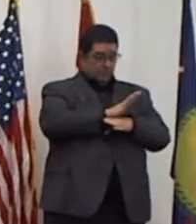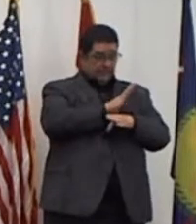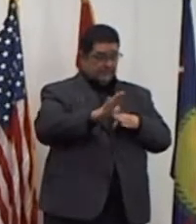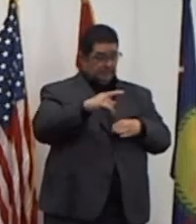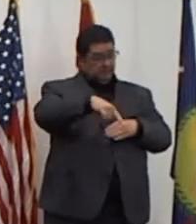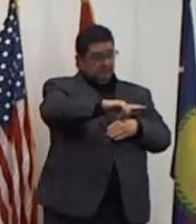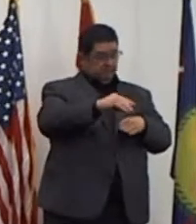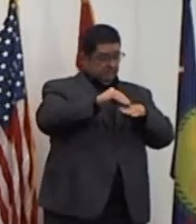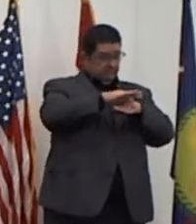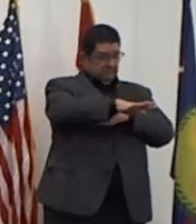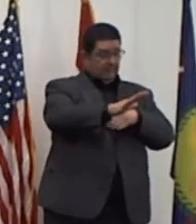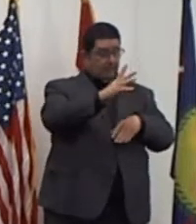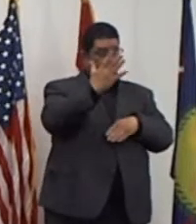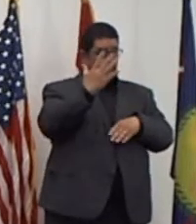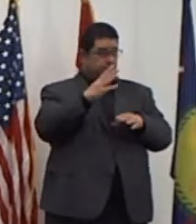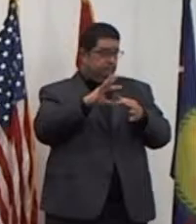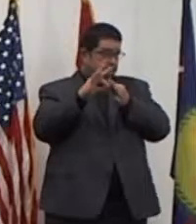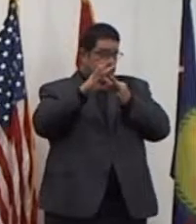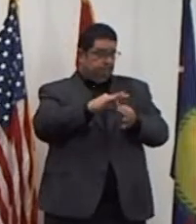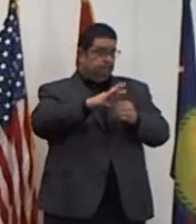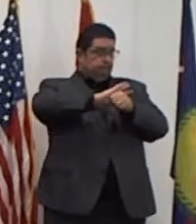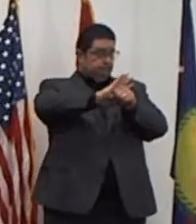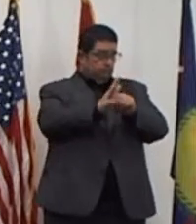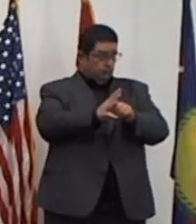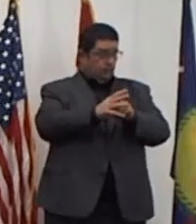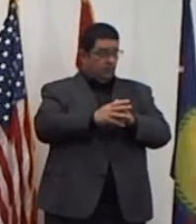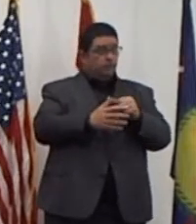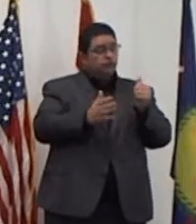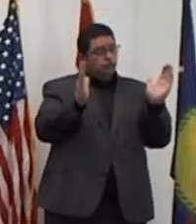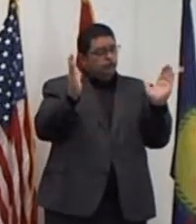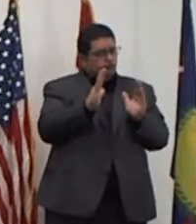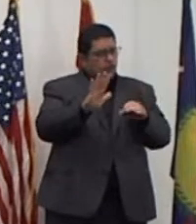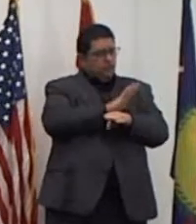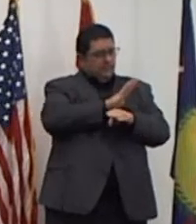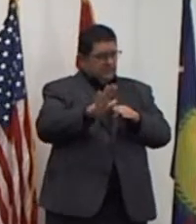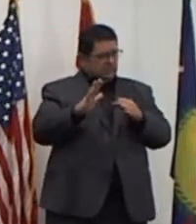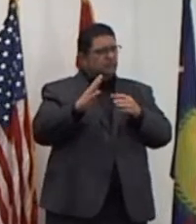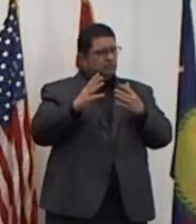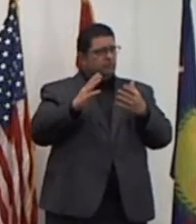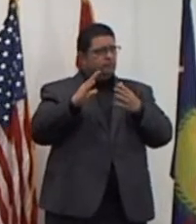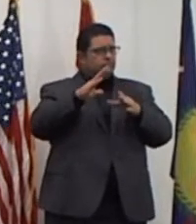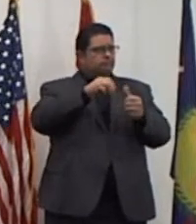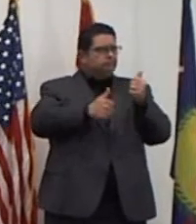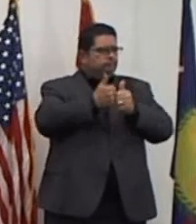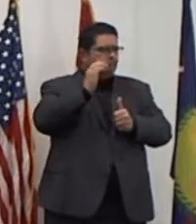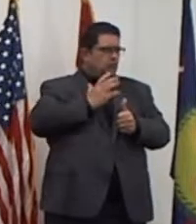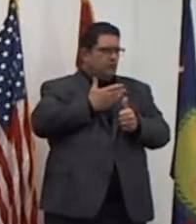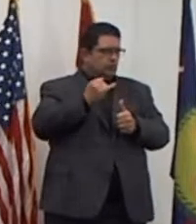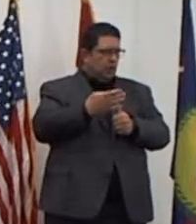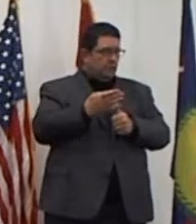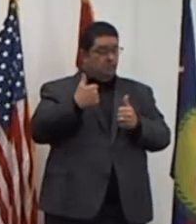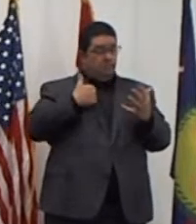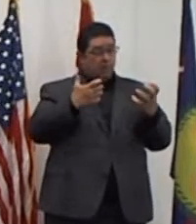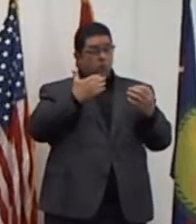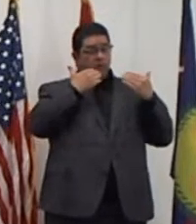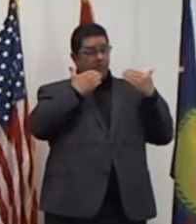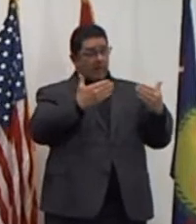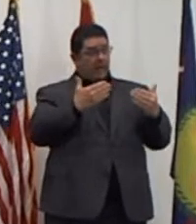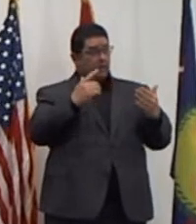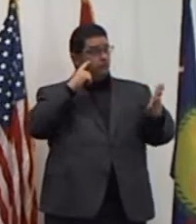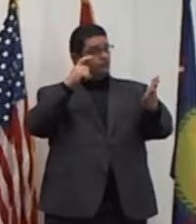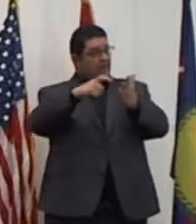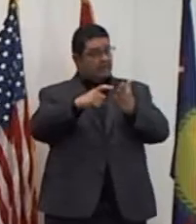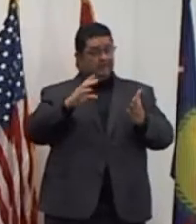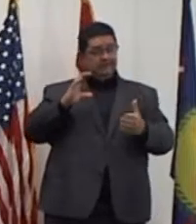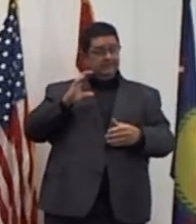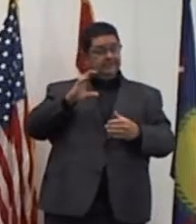pandemic. We know that small businesses are where most of our jobs are in the community. And I do want to thank and recognize the county council